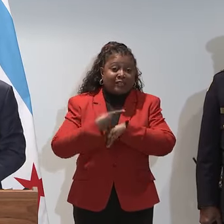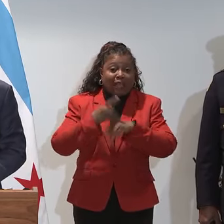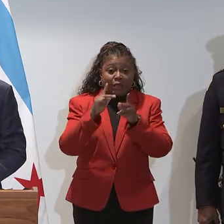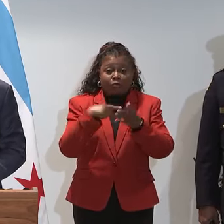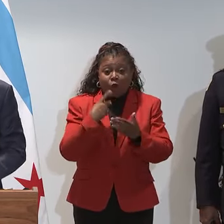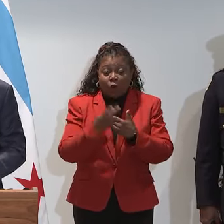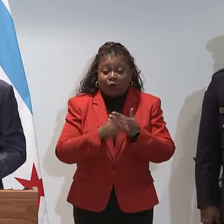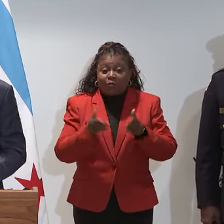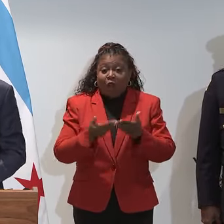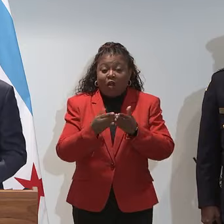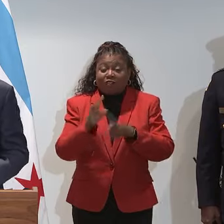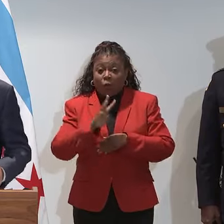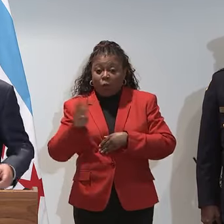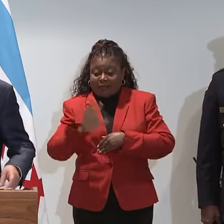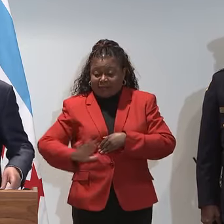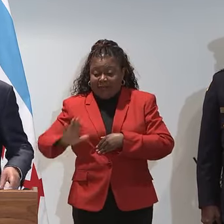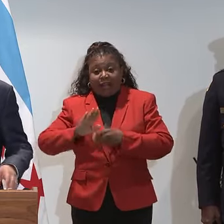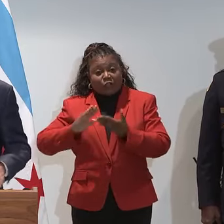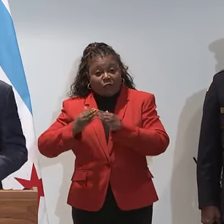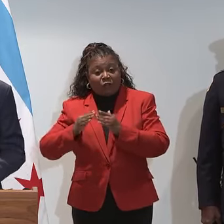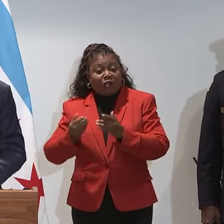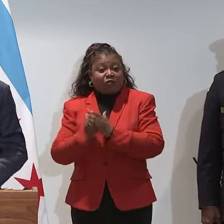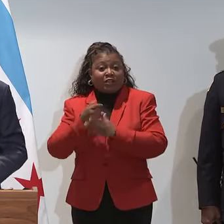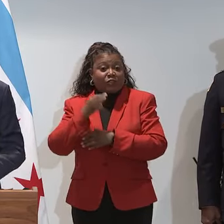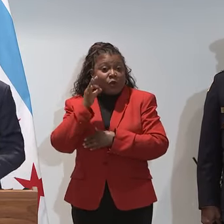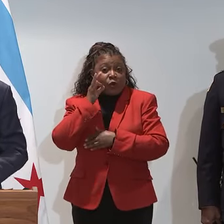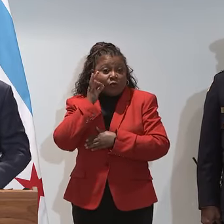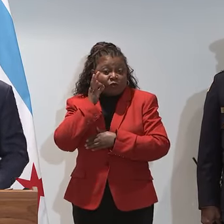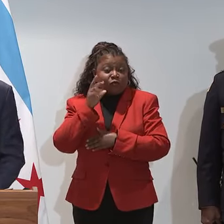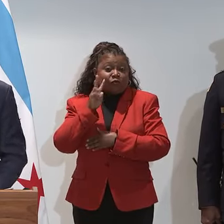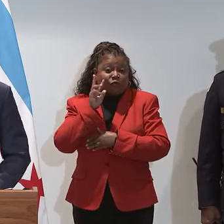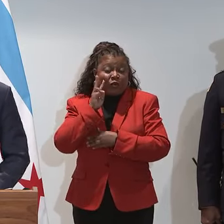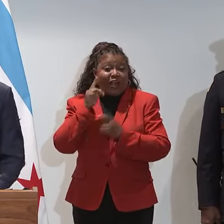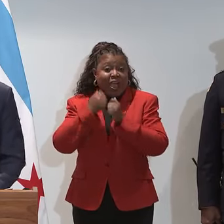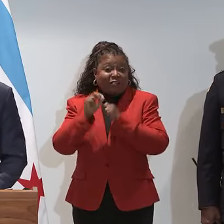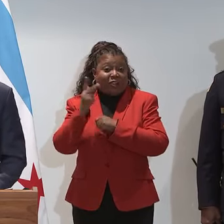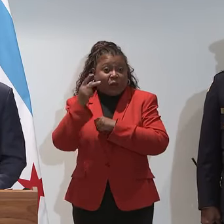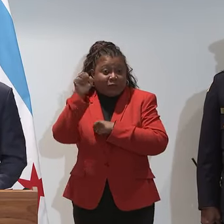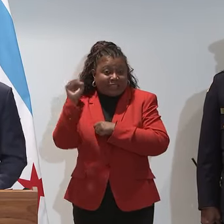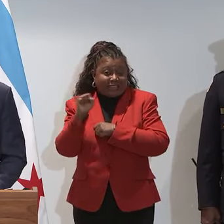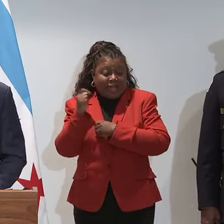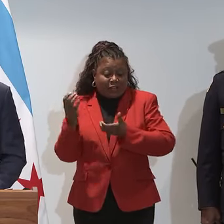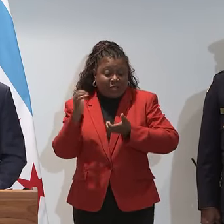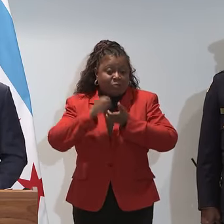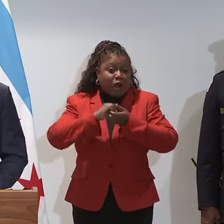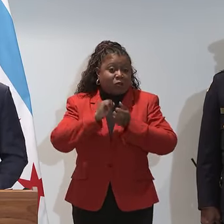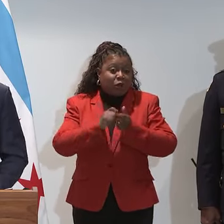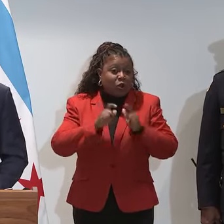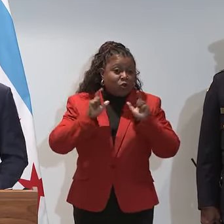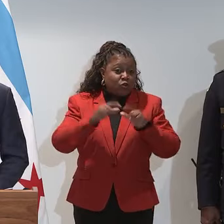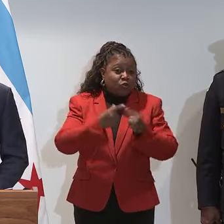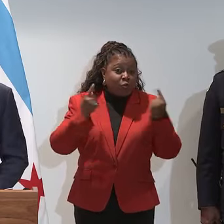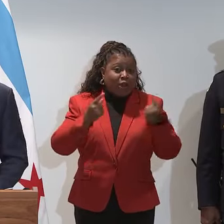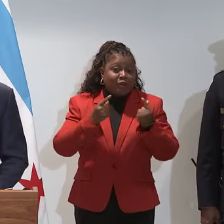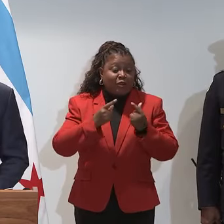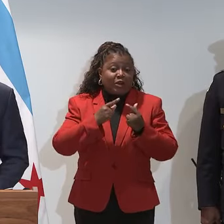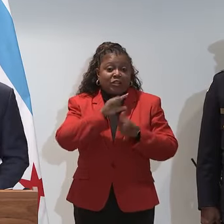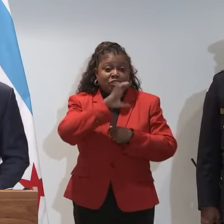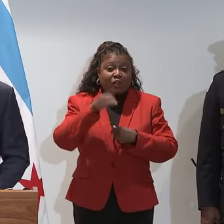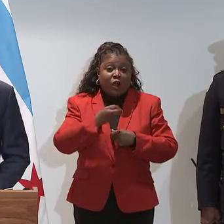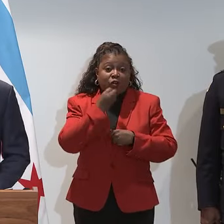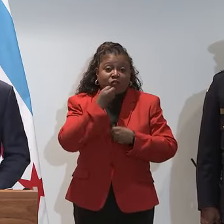program, offering Westside communities fresh produce every third Saturday in partnership with Greater Chicago Food